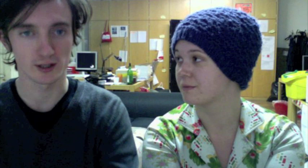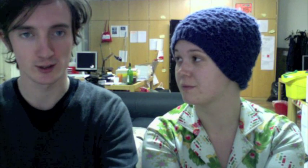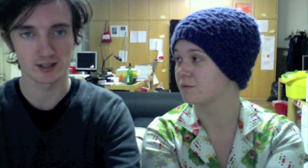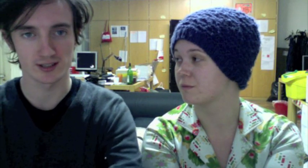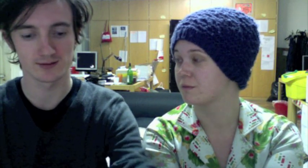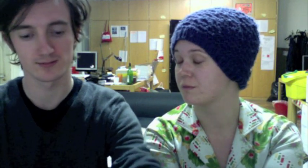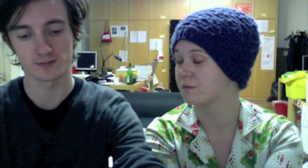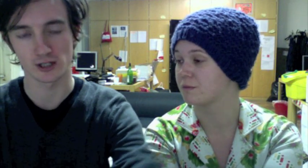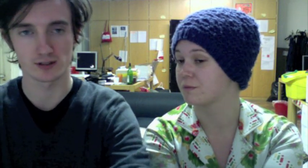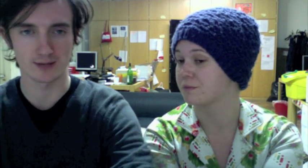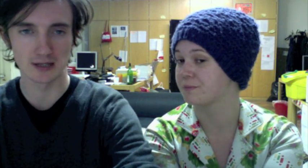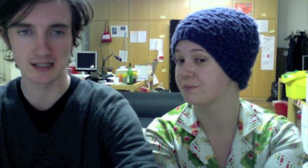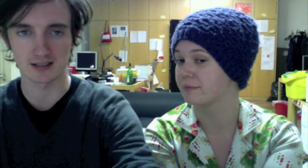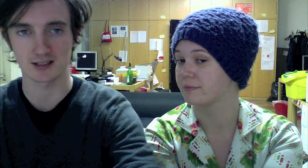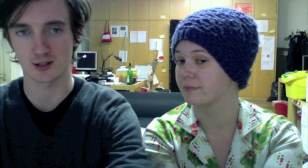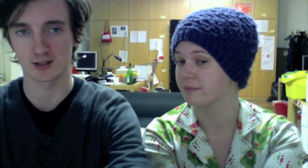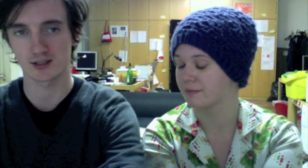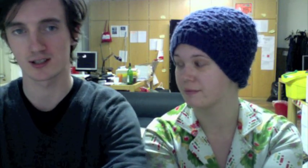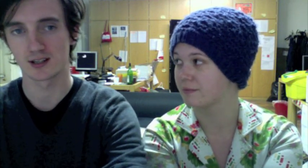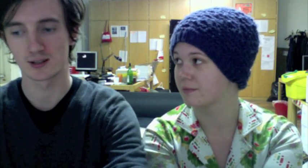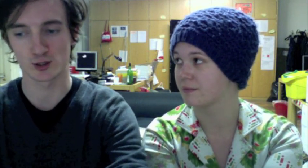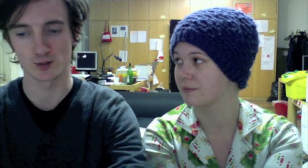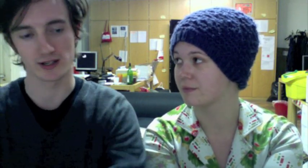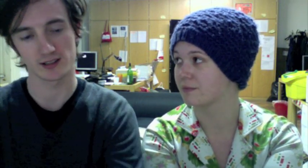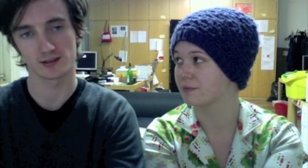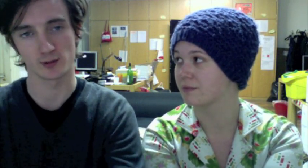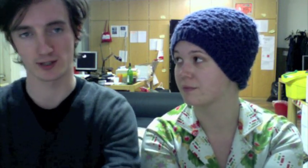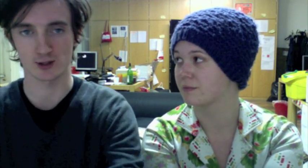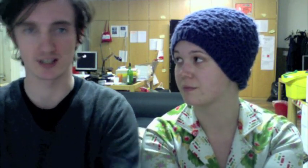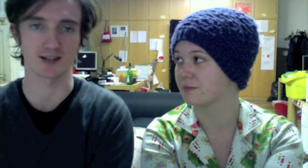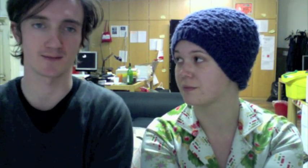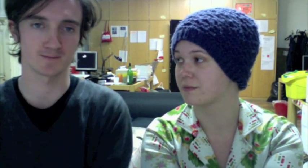used in general assemblies and discussions to make communication easier.